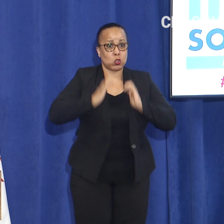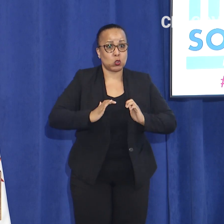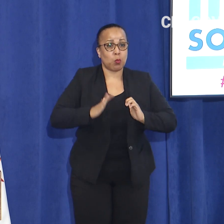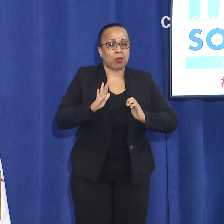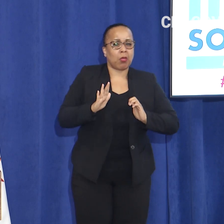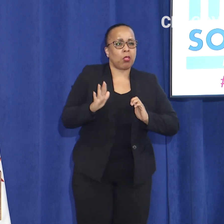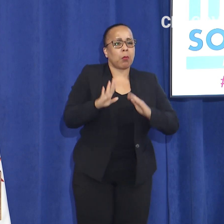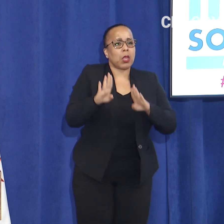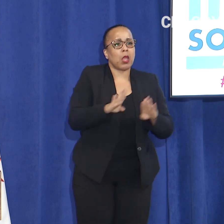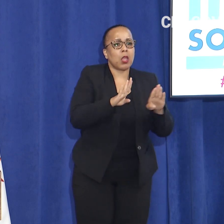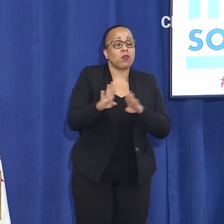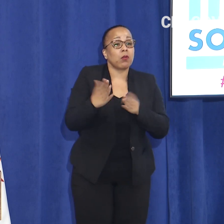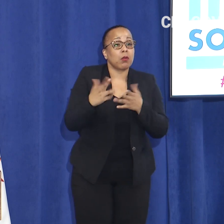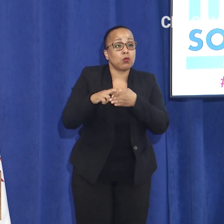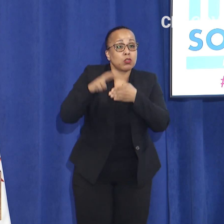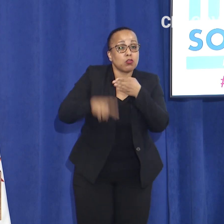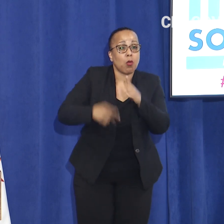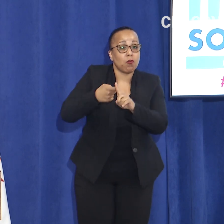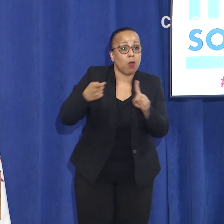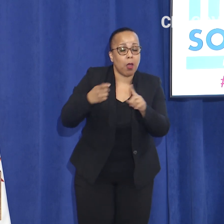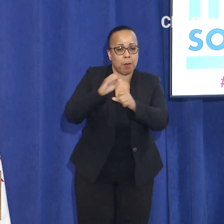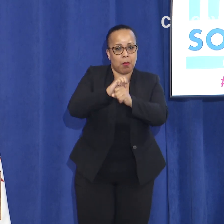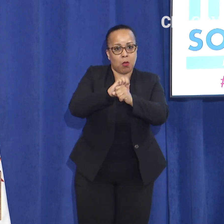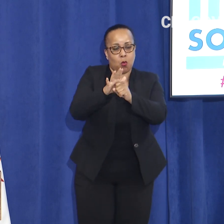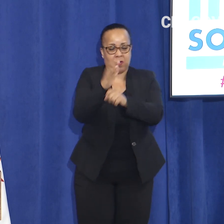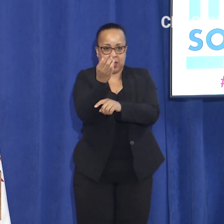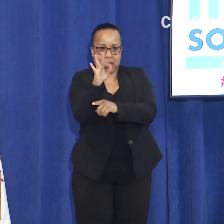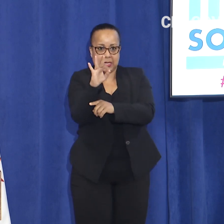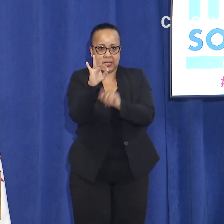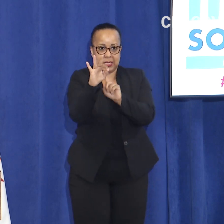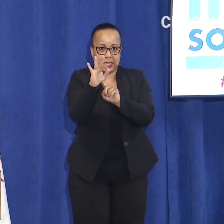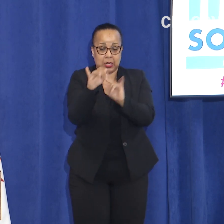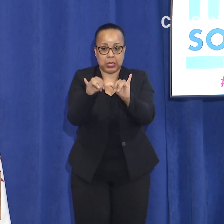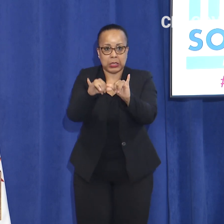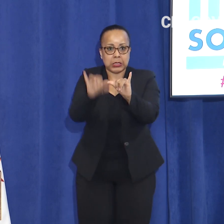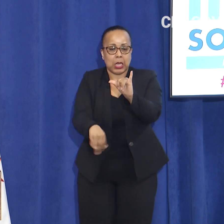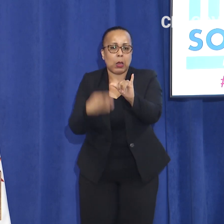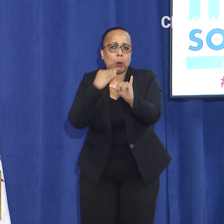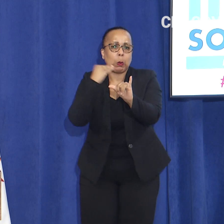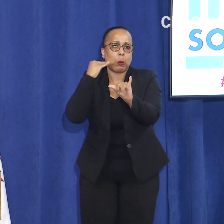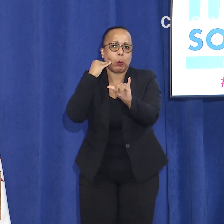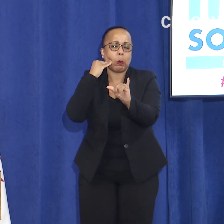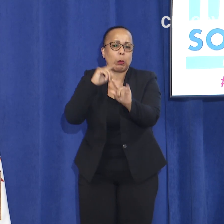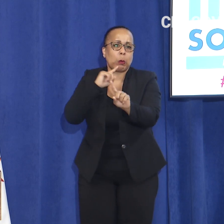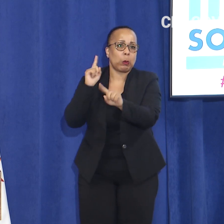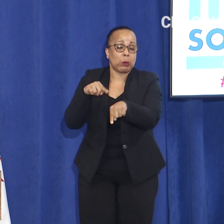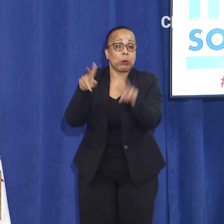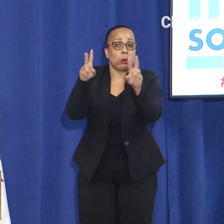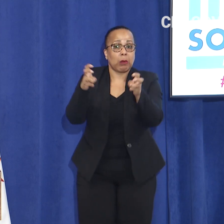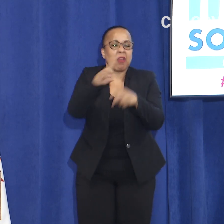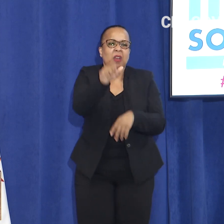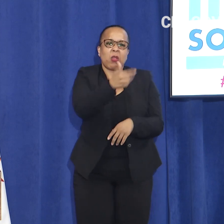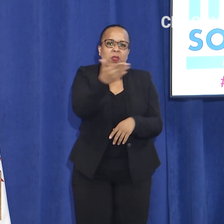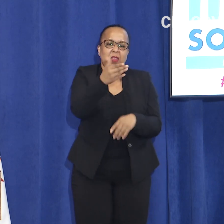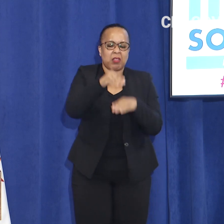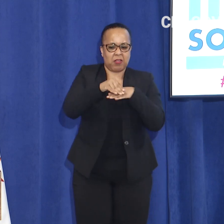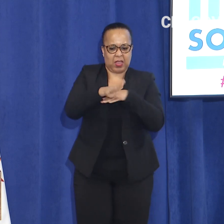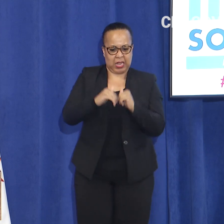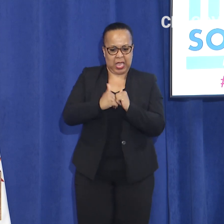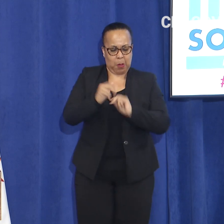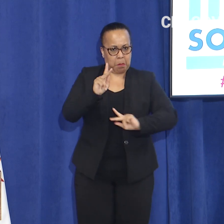behavior as a result of COVID-19, the stay-at-home order, and other things that have affected the way in